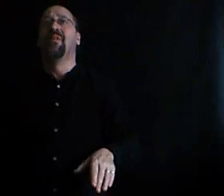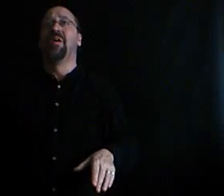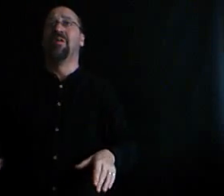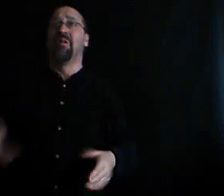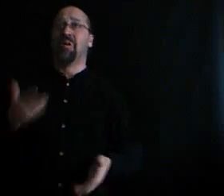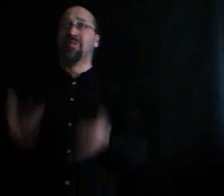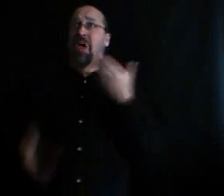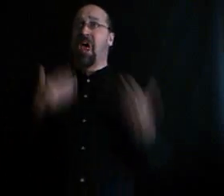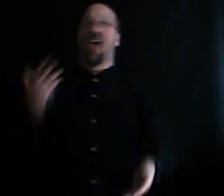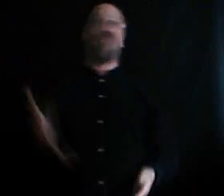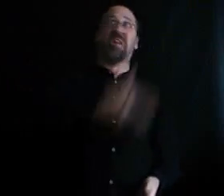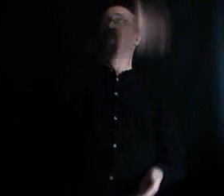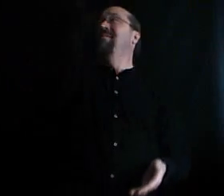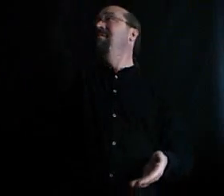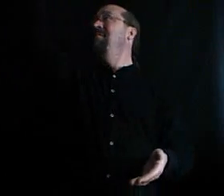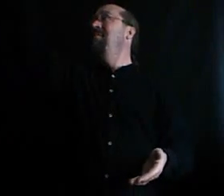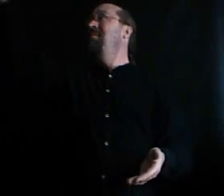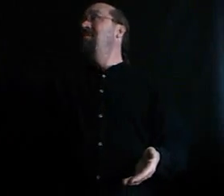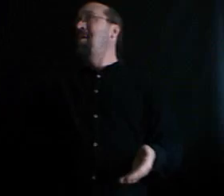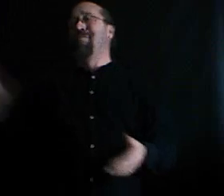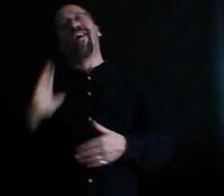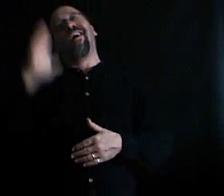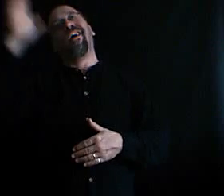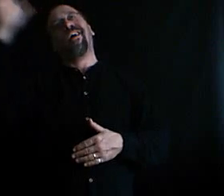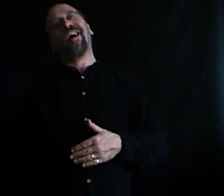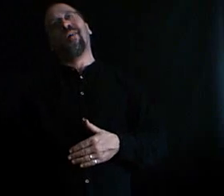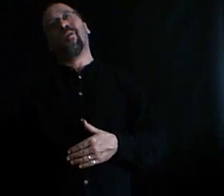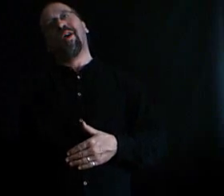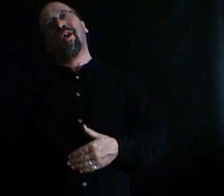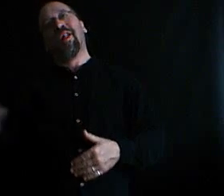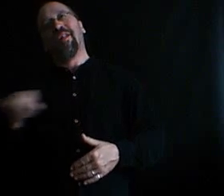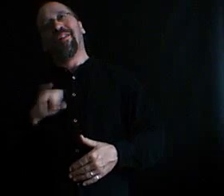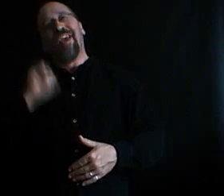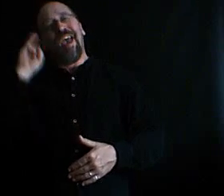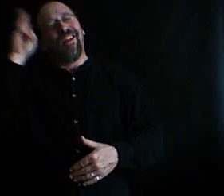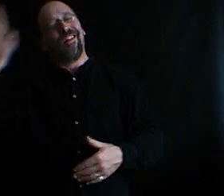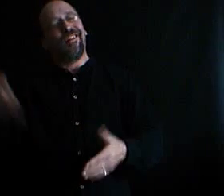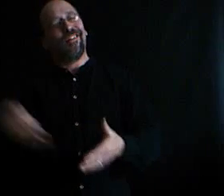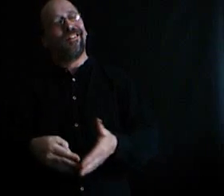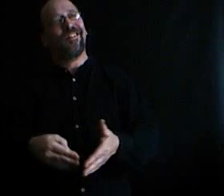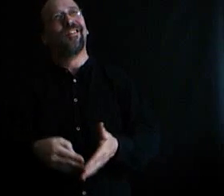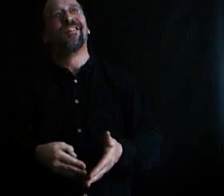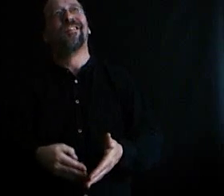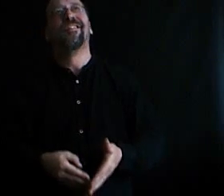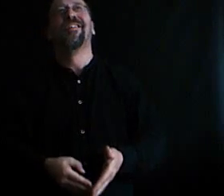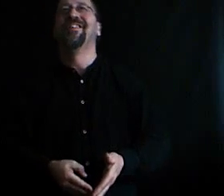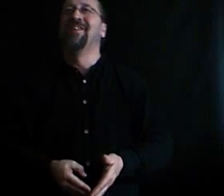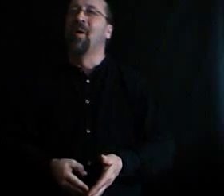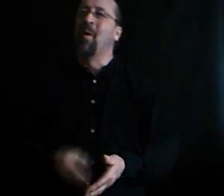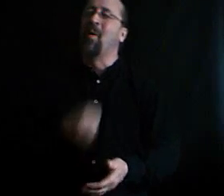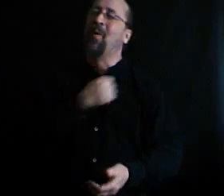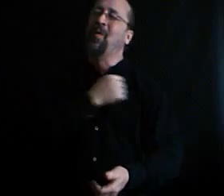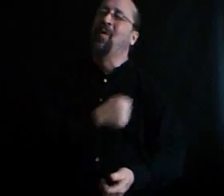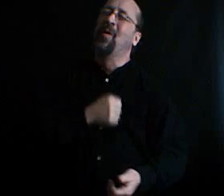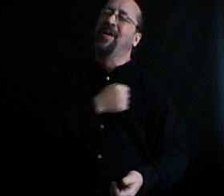there's a heaven, and someday I will again. Please know you're not